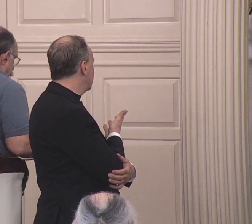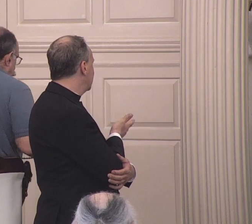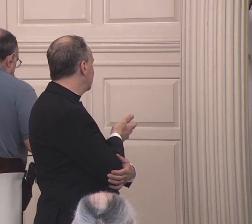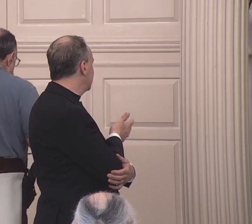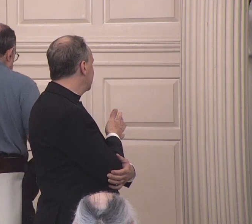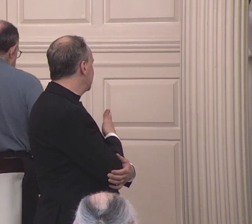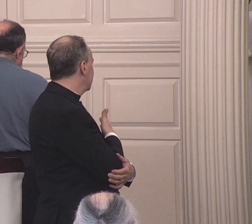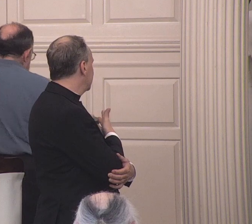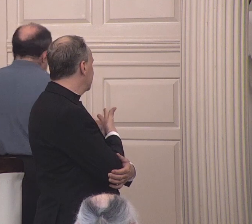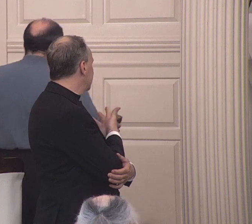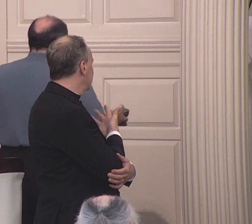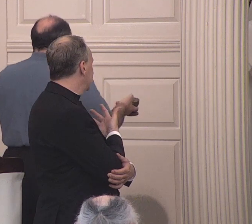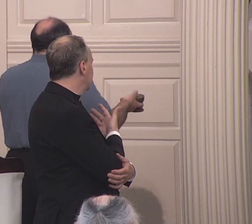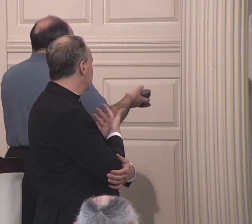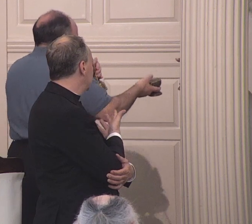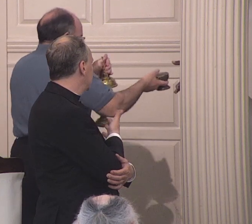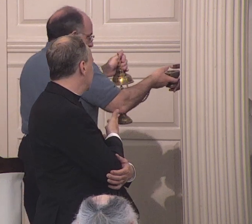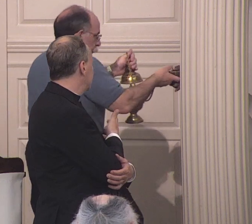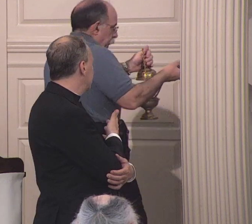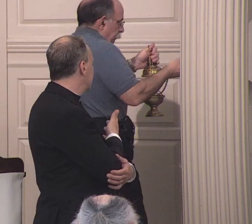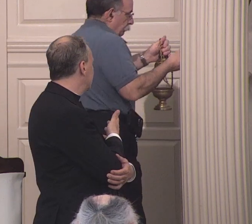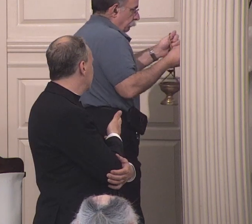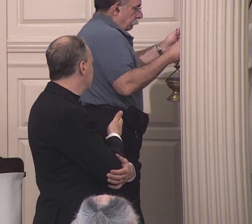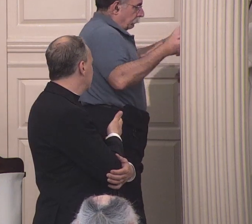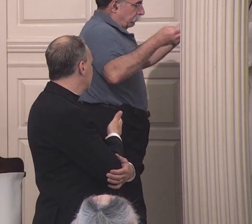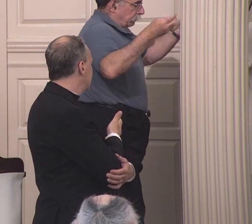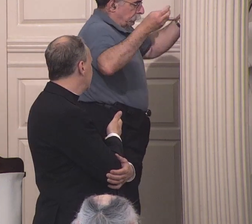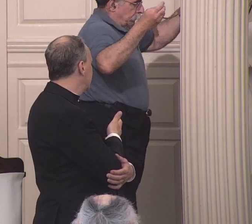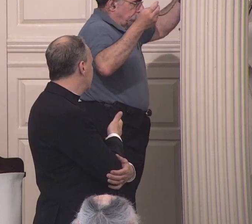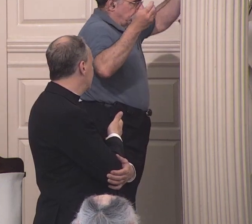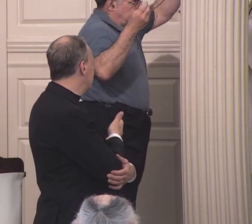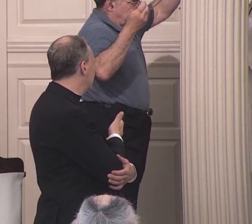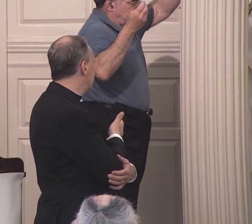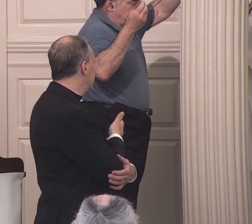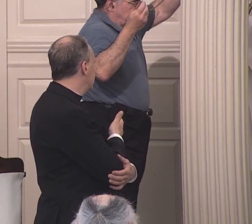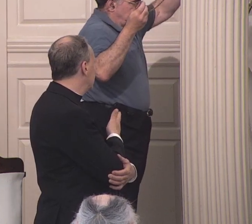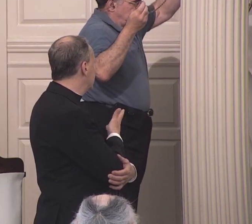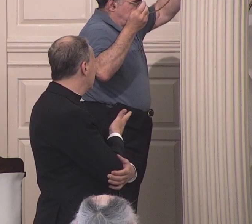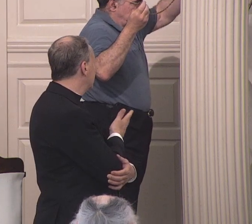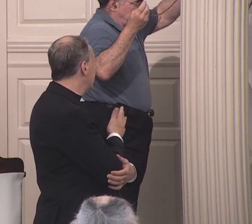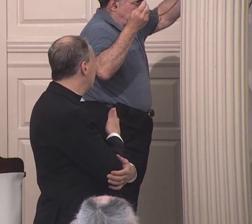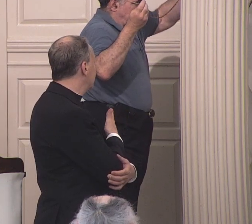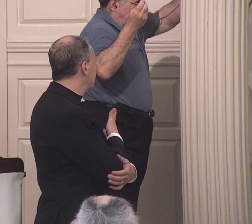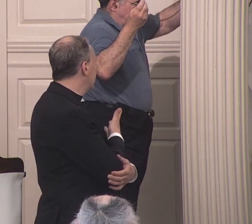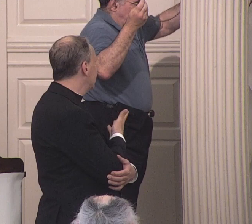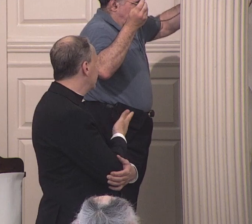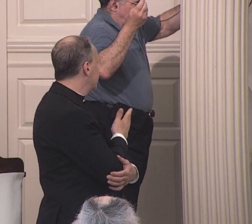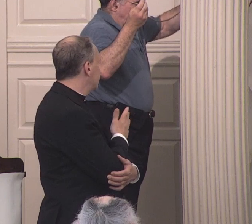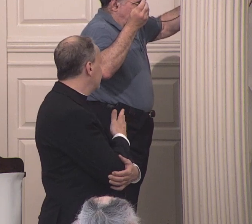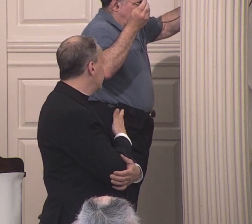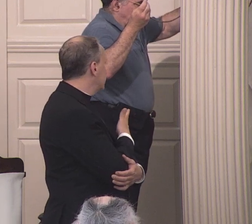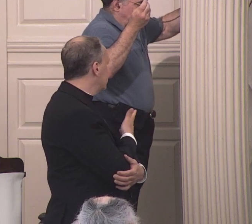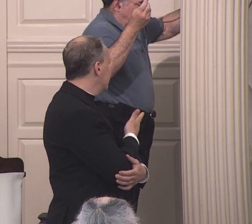Gloria Patri et Filio et Spiritui Sancto,